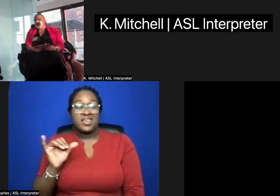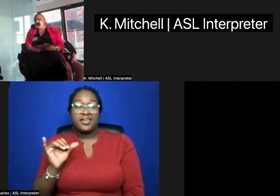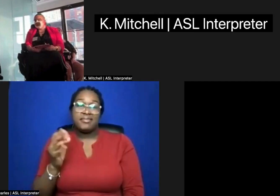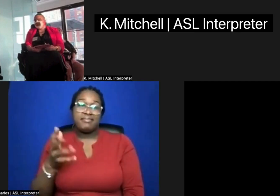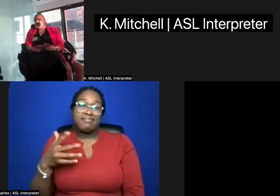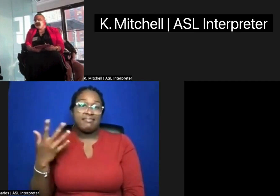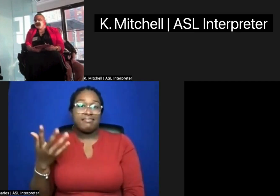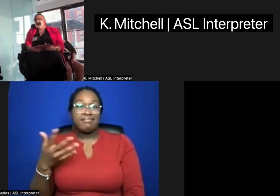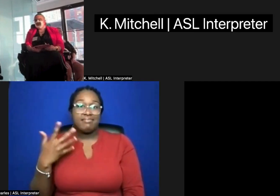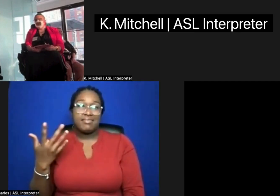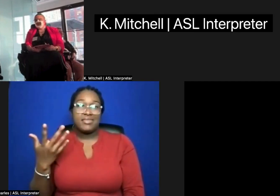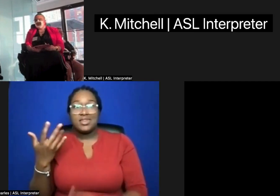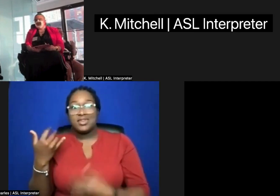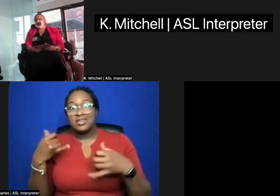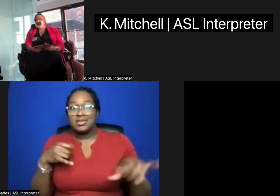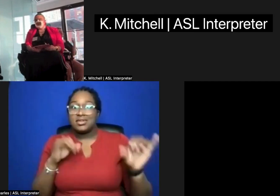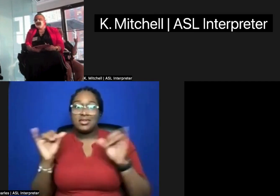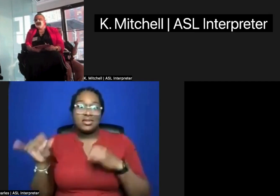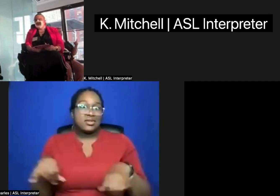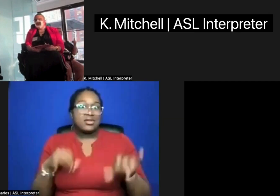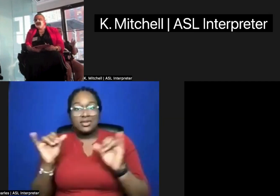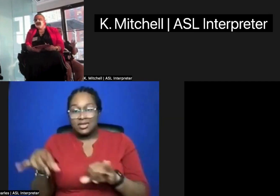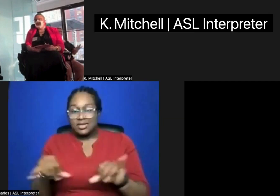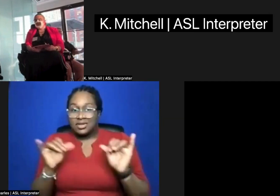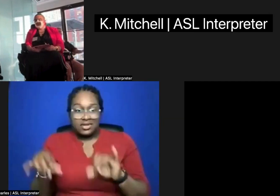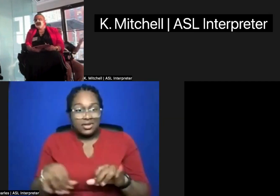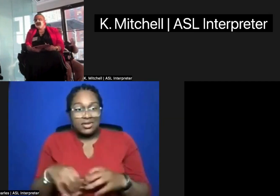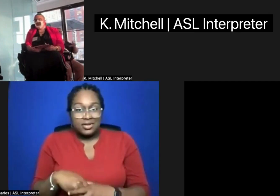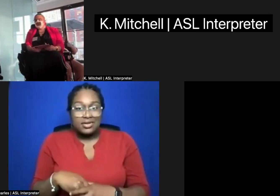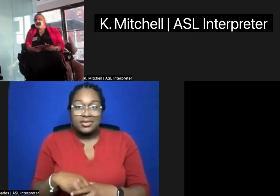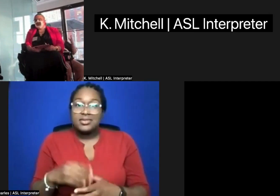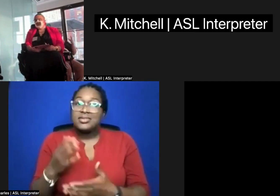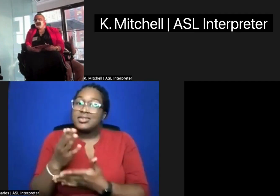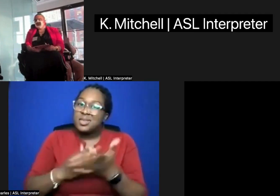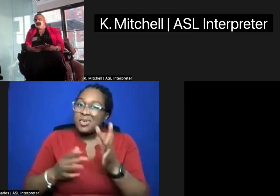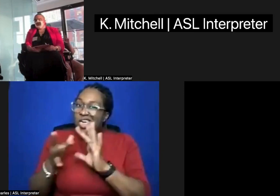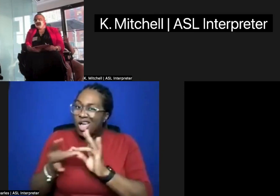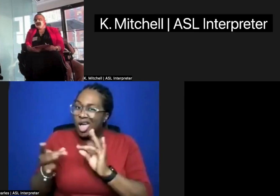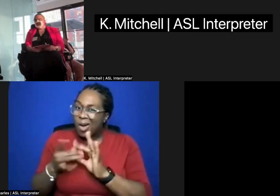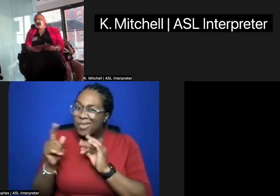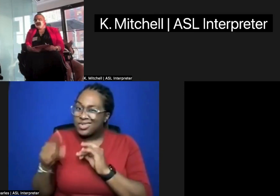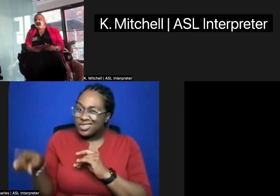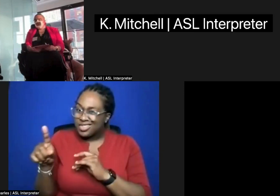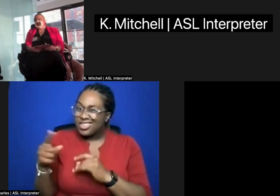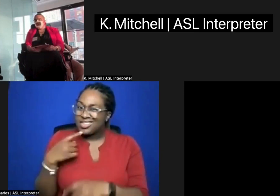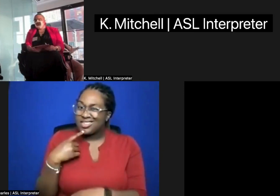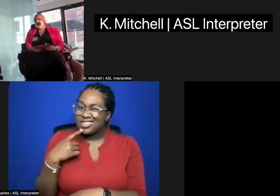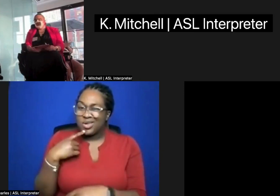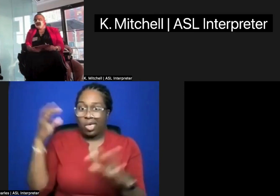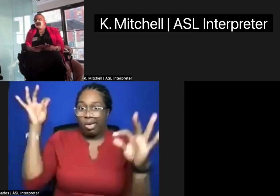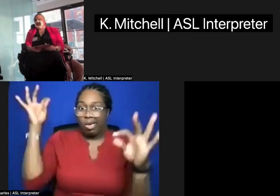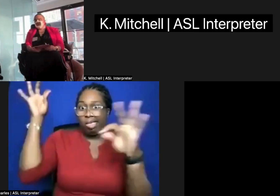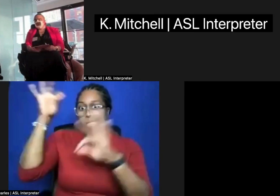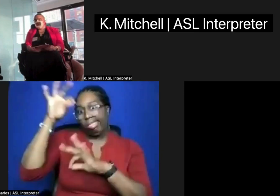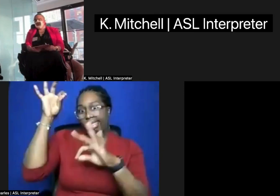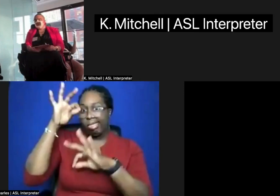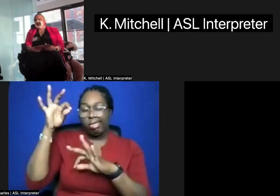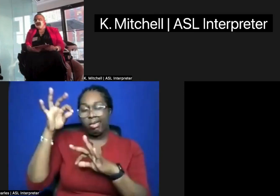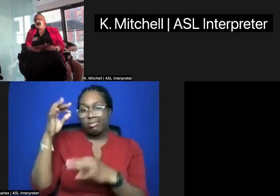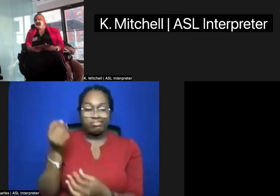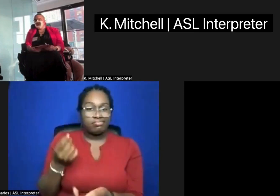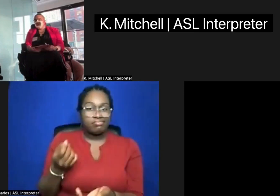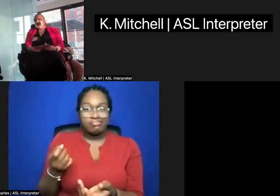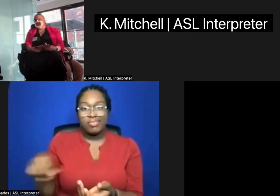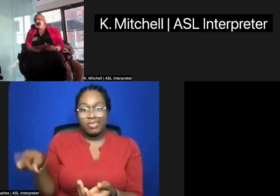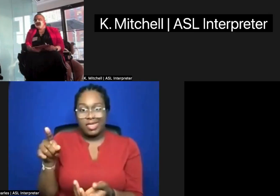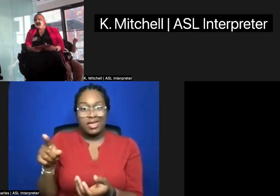still on this? Like, some of the comments or the obliviousness or the ignorance